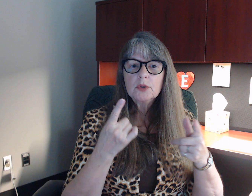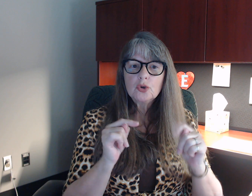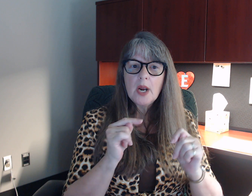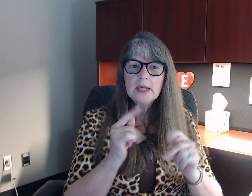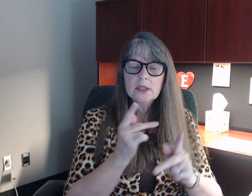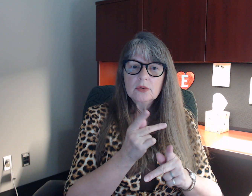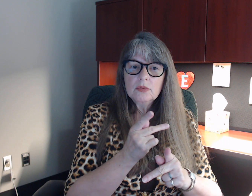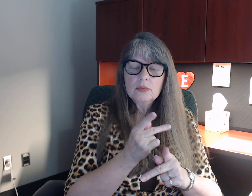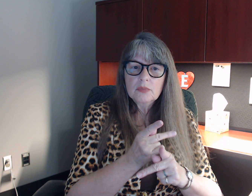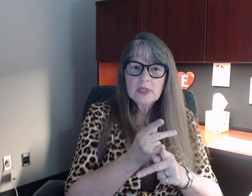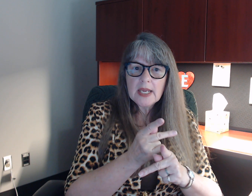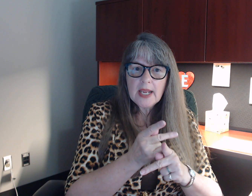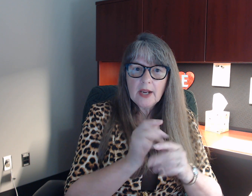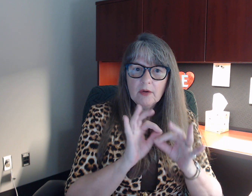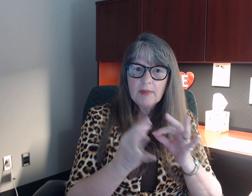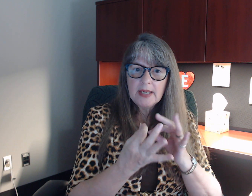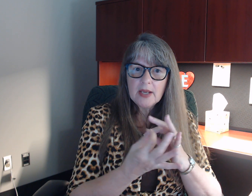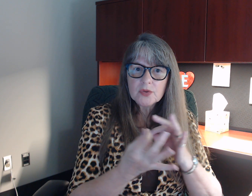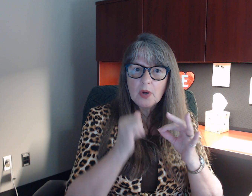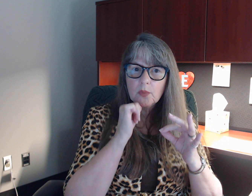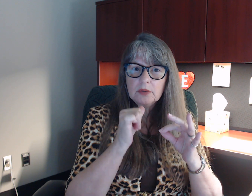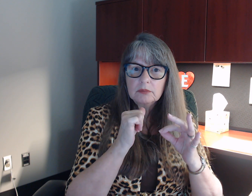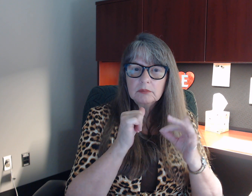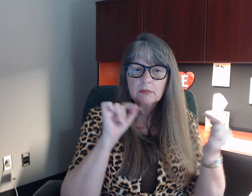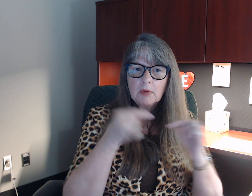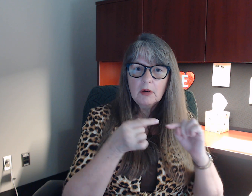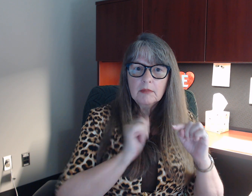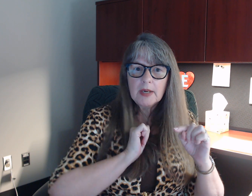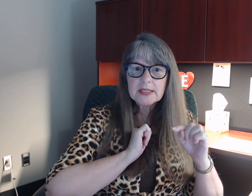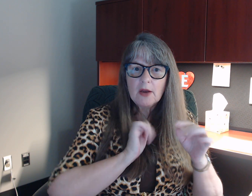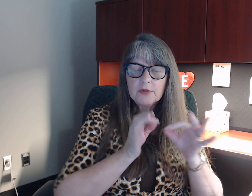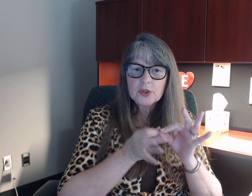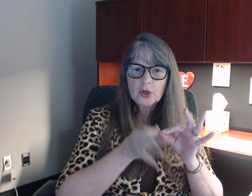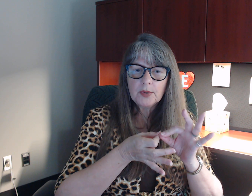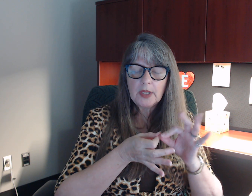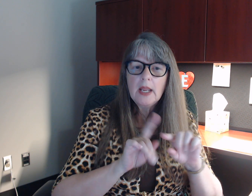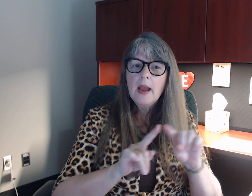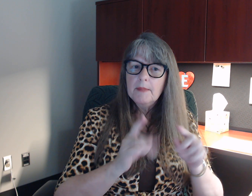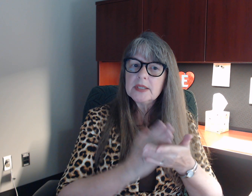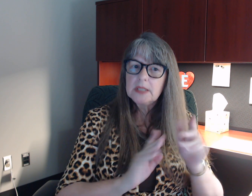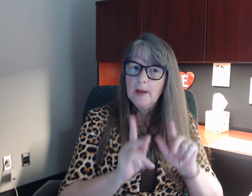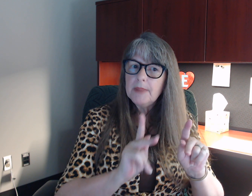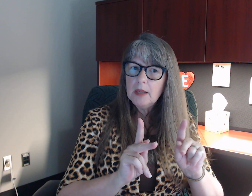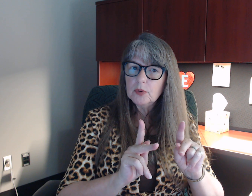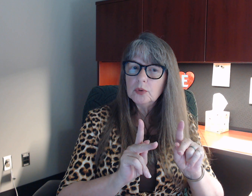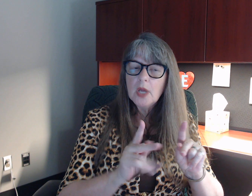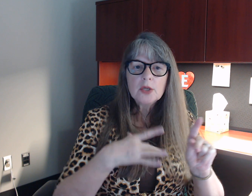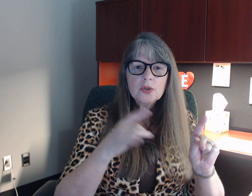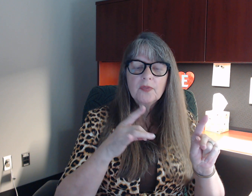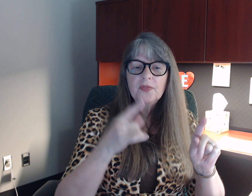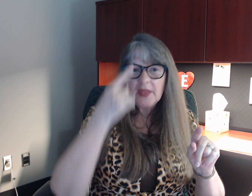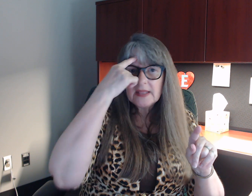trying to take care of my nails so I wouldn't hurt myself interpreting. But some people think